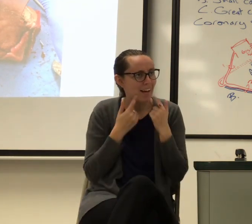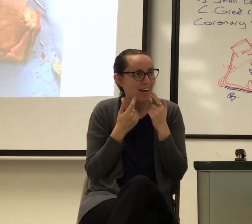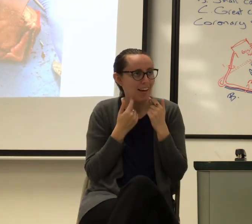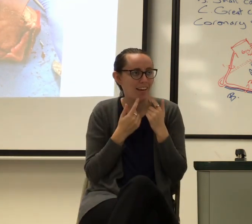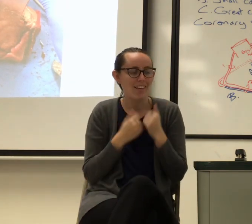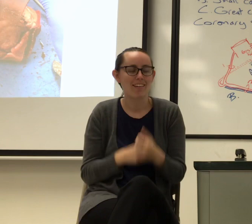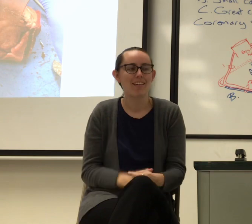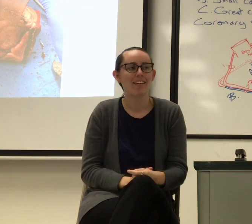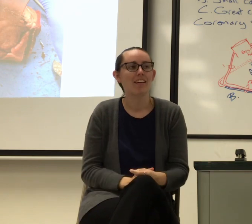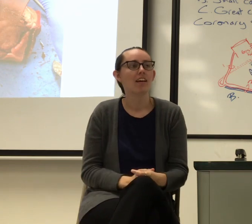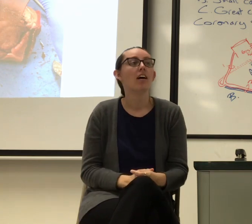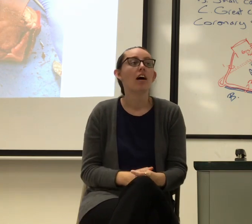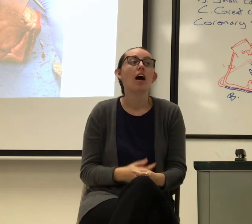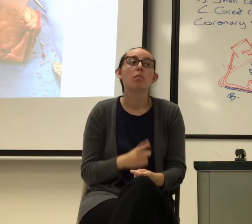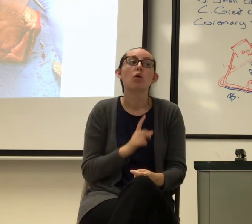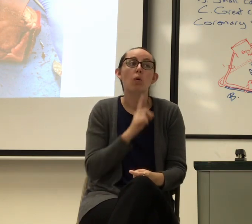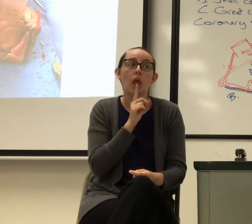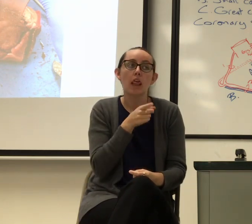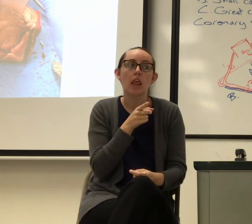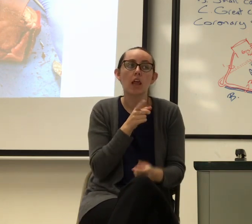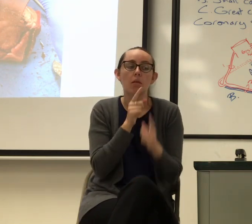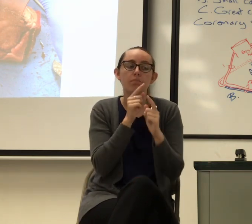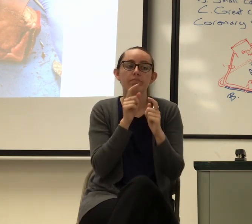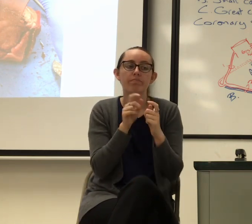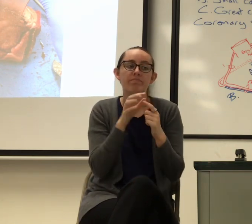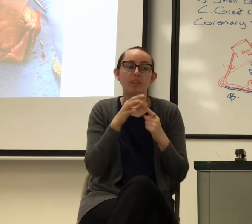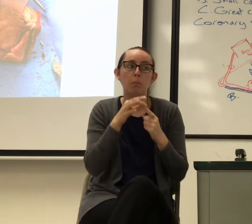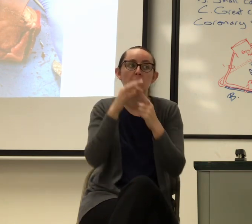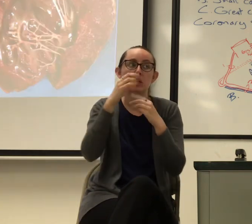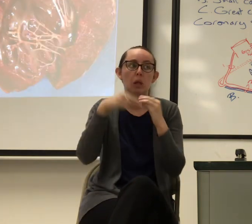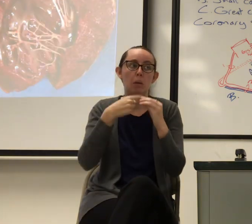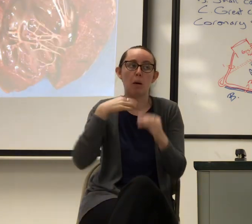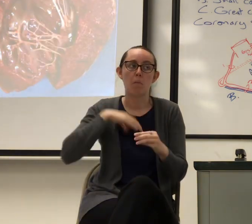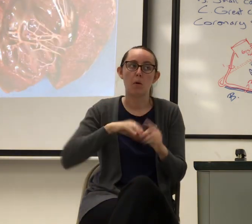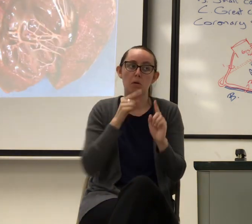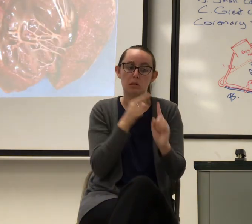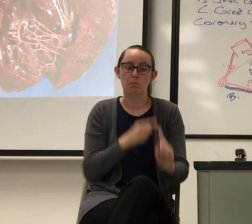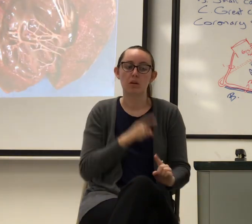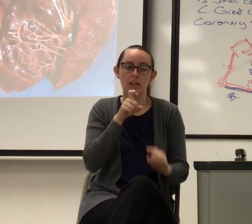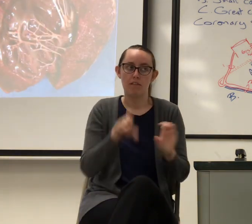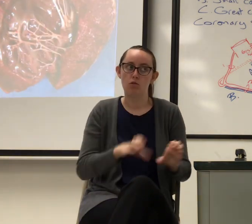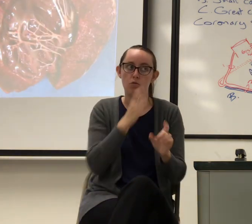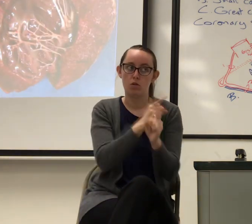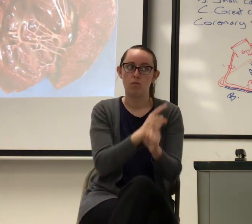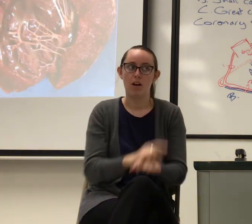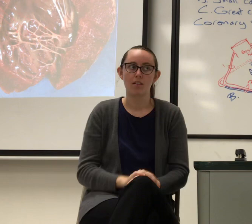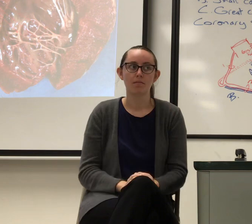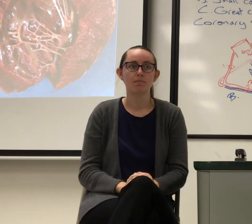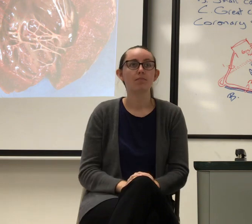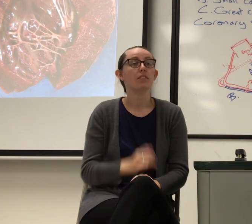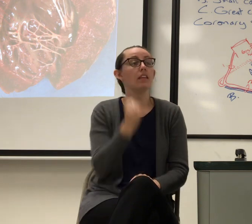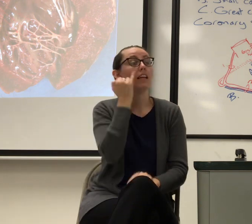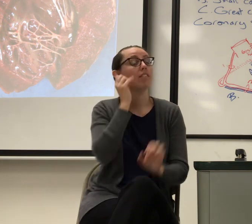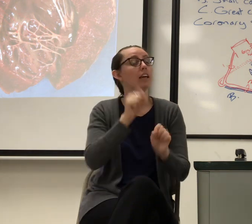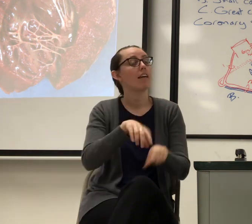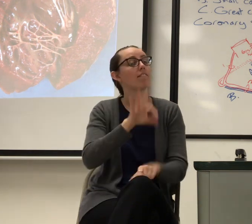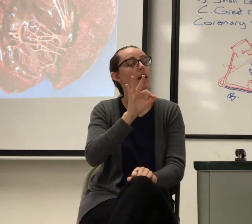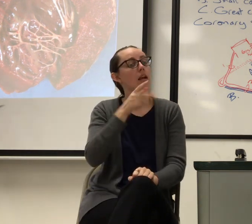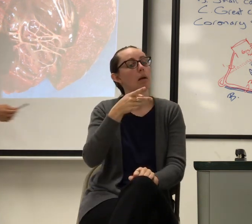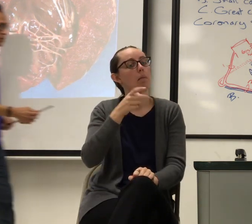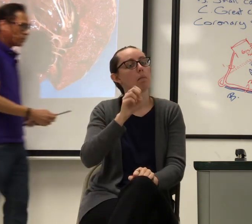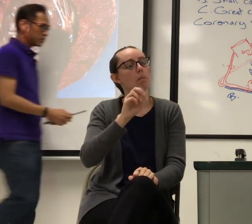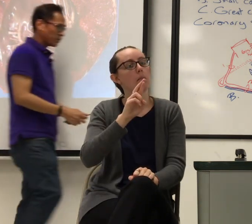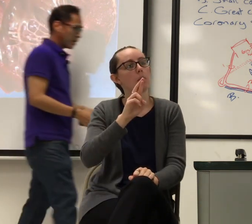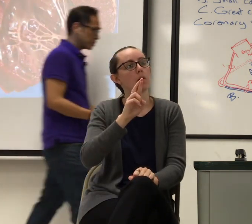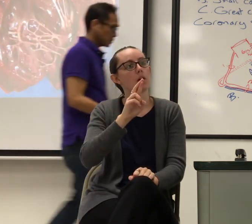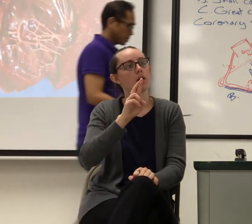I don't think you need them. But I know you want them. And the other thing was Purkinje. If you can find Purkinje, just I'll kind of give you